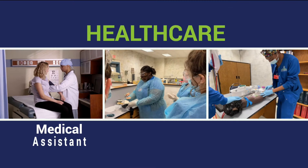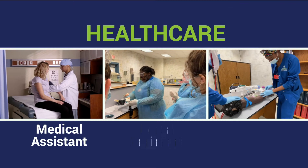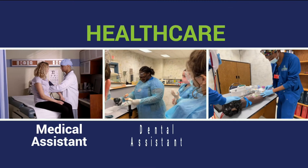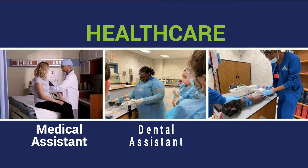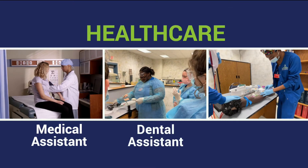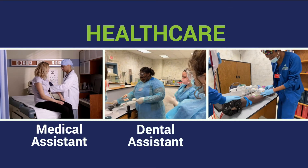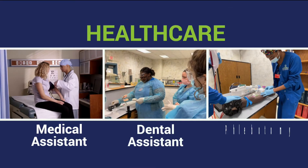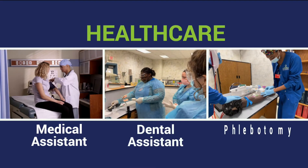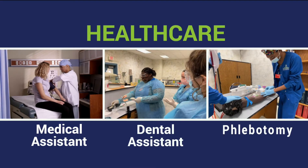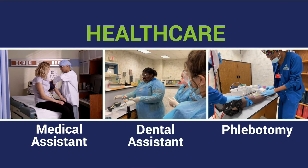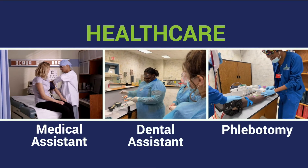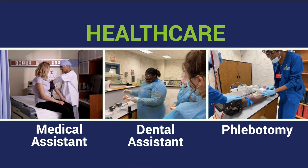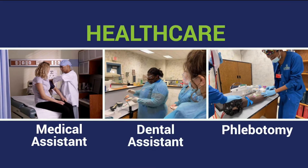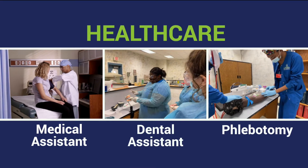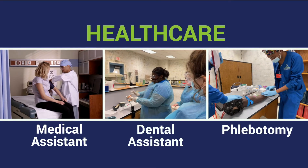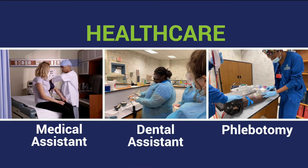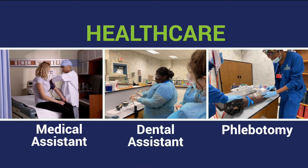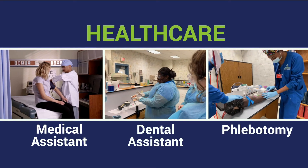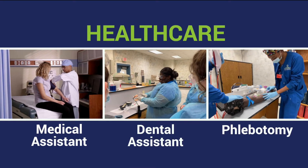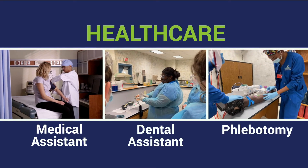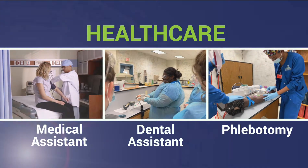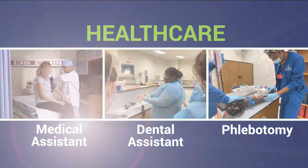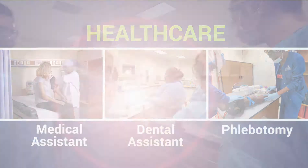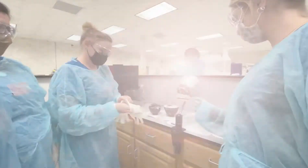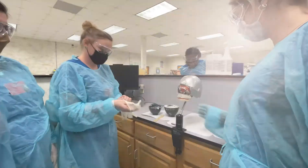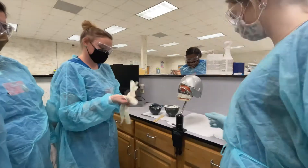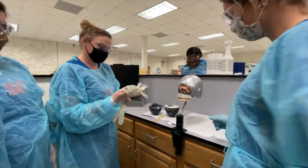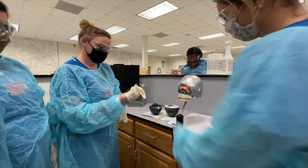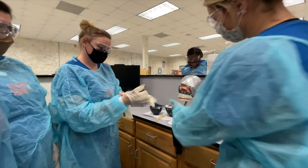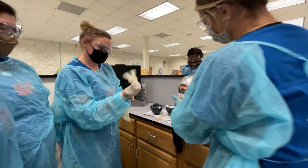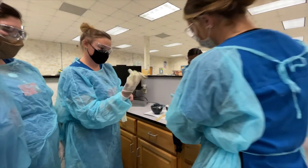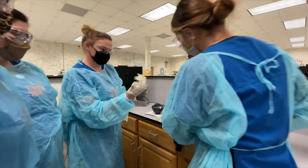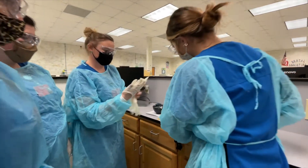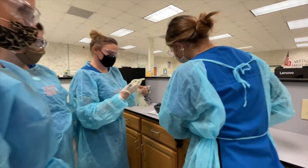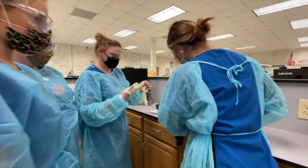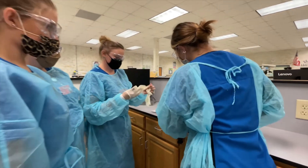Healthcare, medical assistant, dental assistant, and phlebotomy.